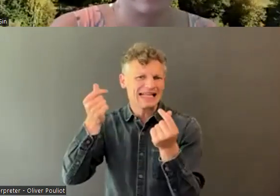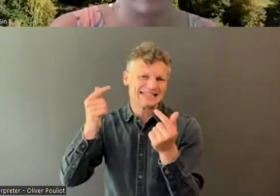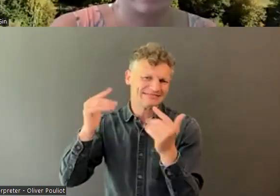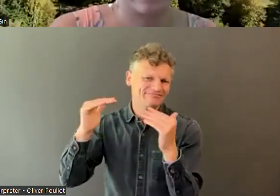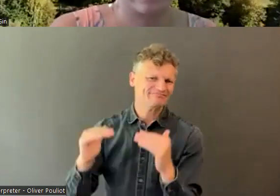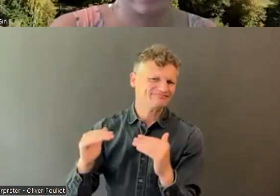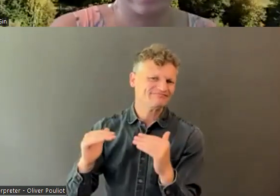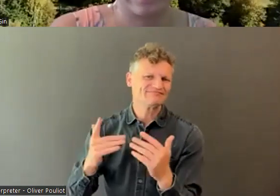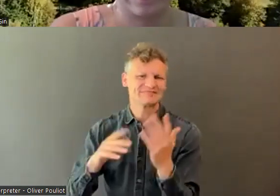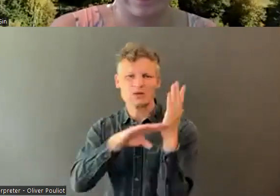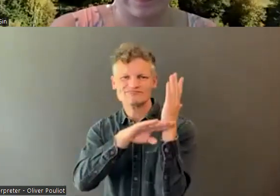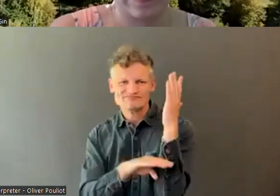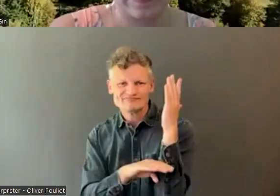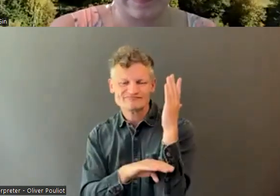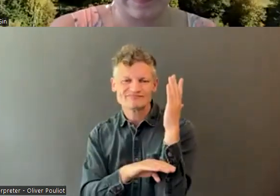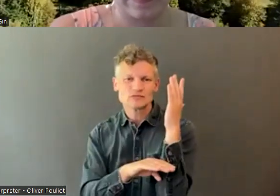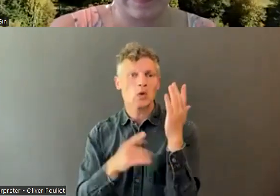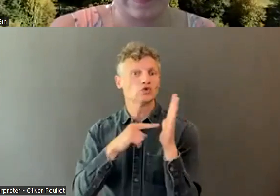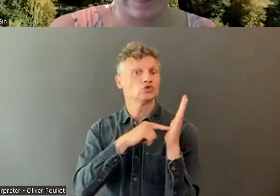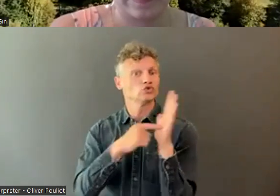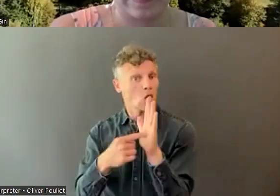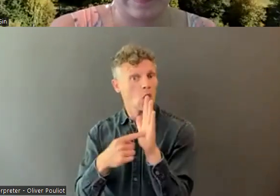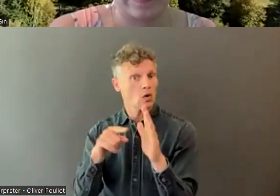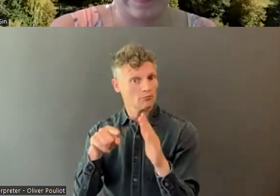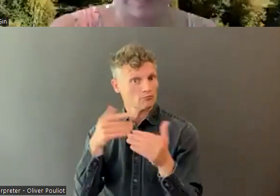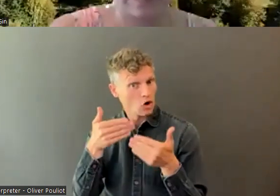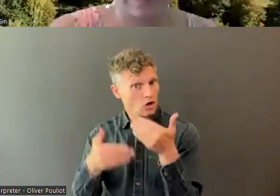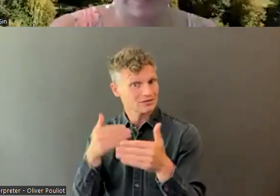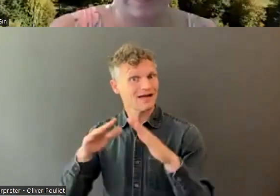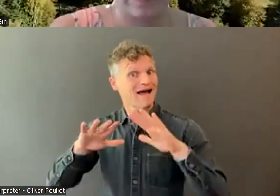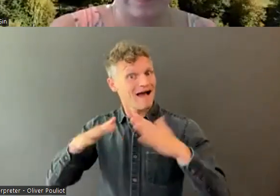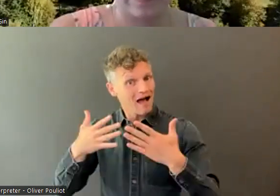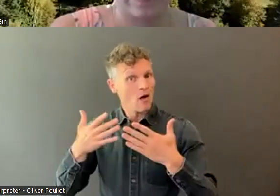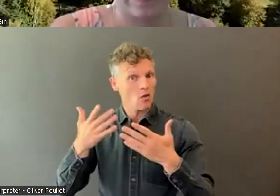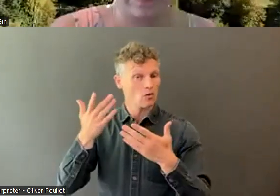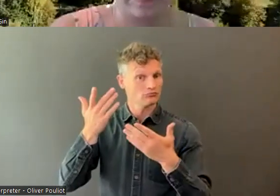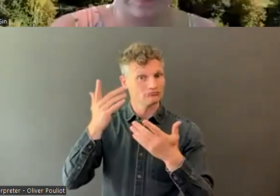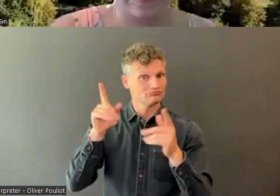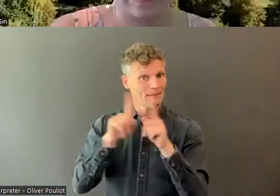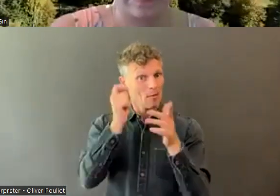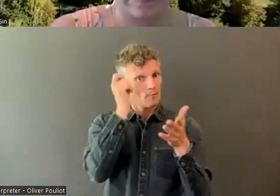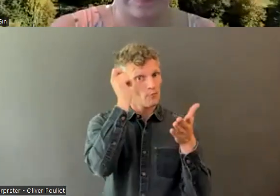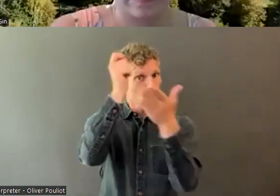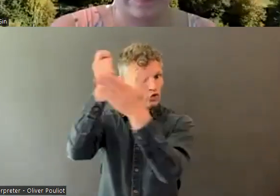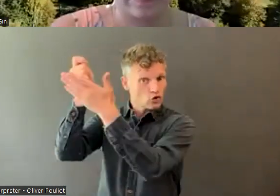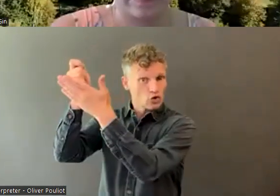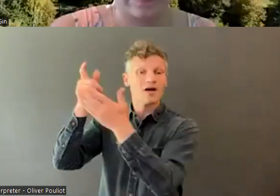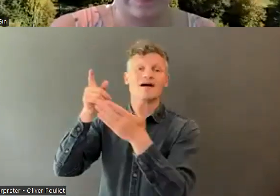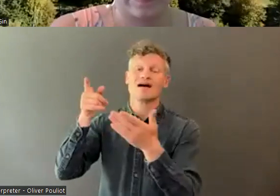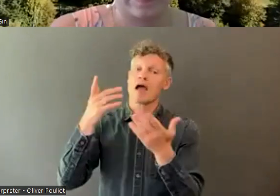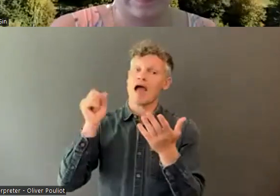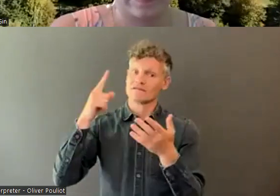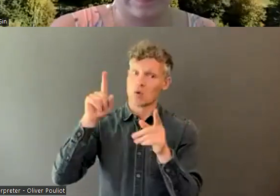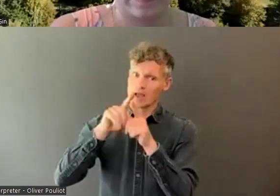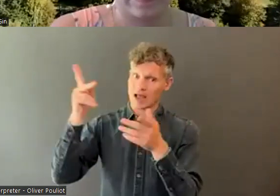process. And that would include bringing in the vendor, the supplier, and saying, hey, this is why your product is not